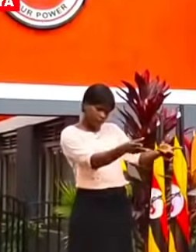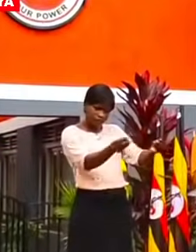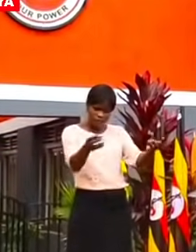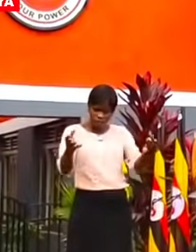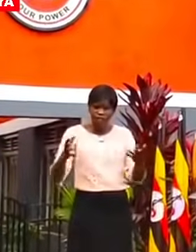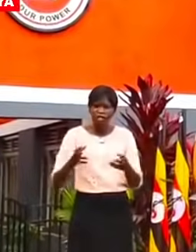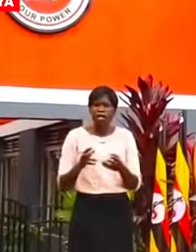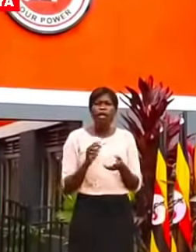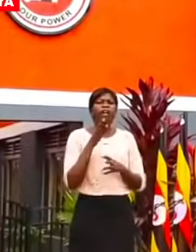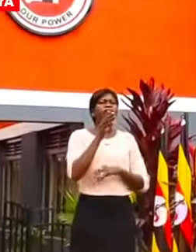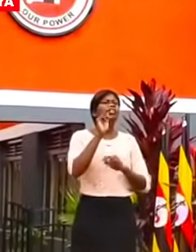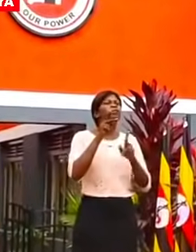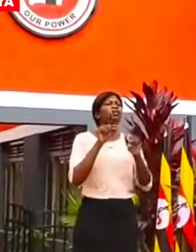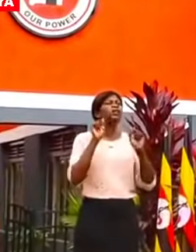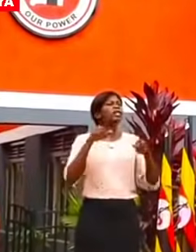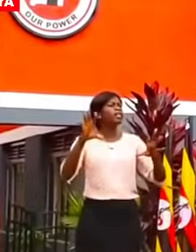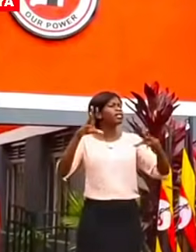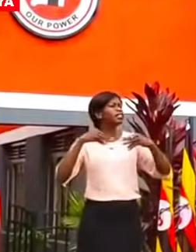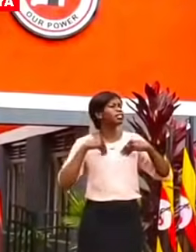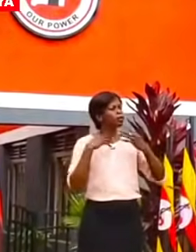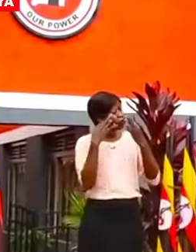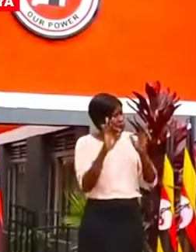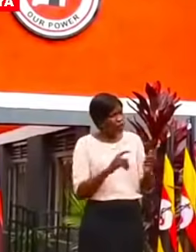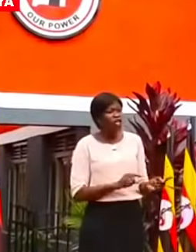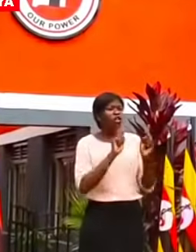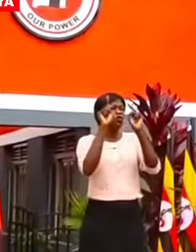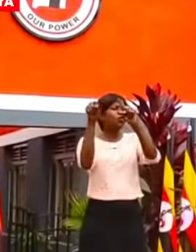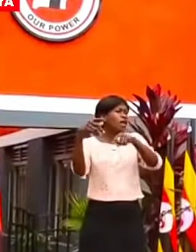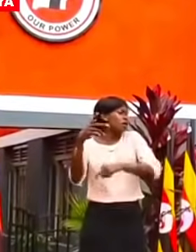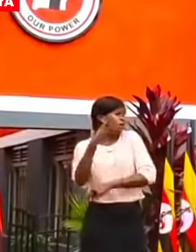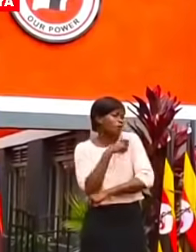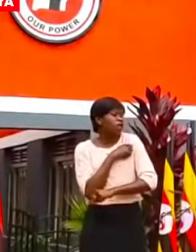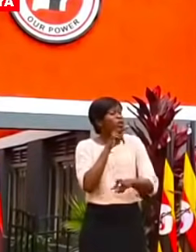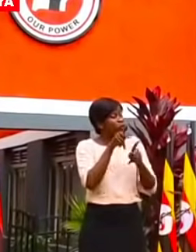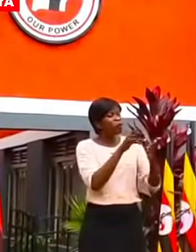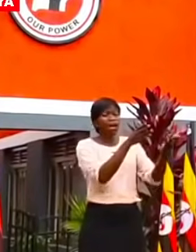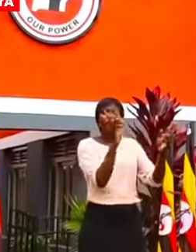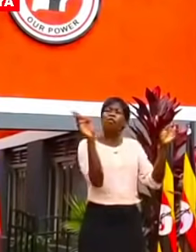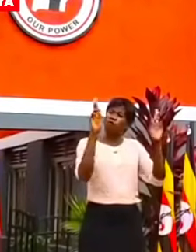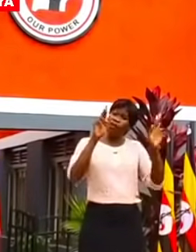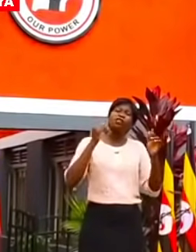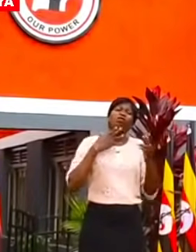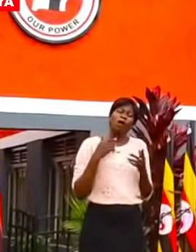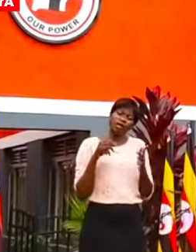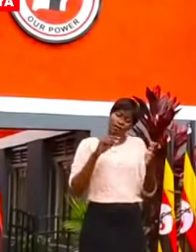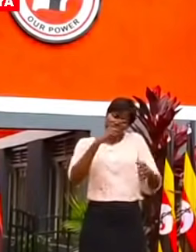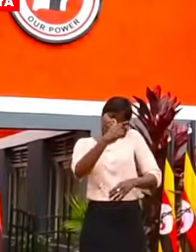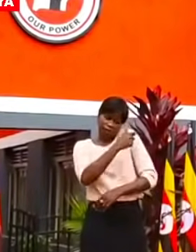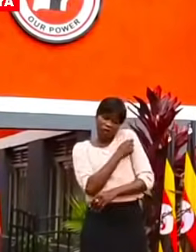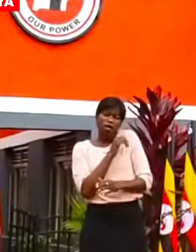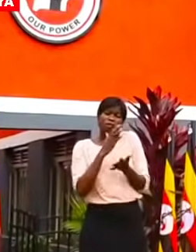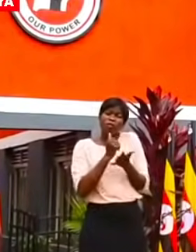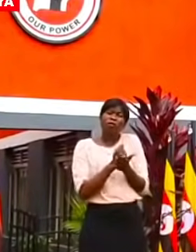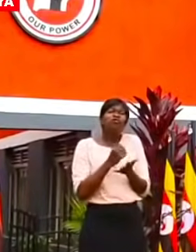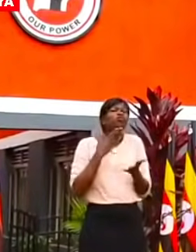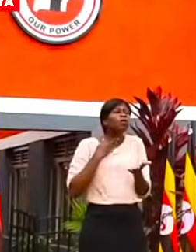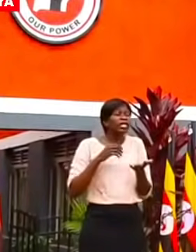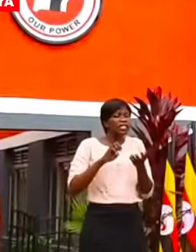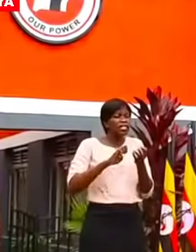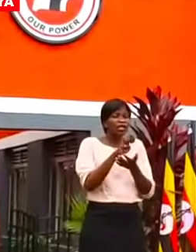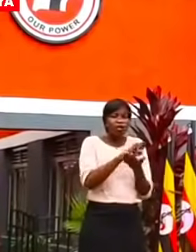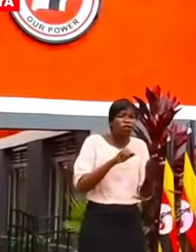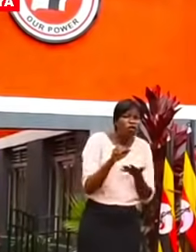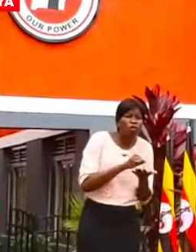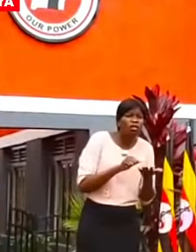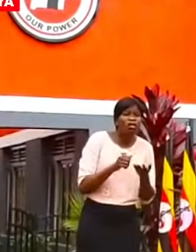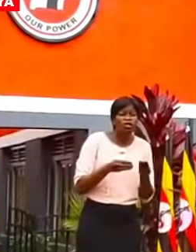before you think that people don't want to get vaccinated. Ugandans want to get vaccinated because they want the economy to open up. They want to get back to school. People, they